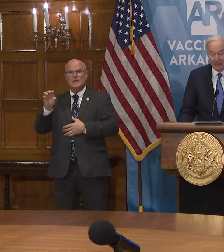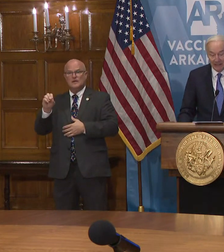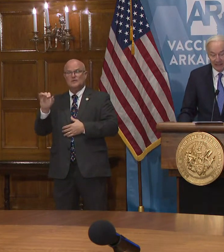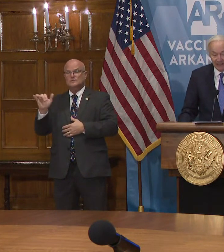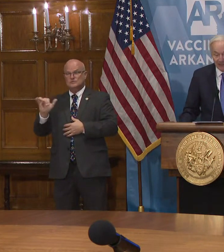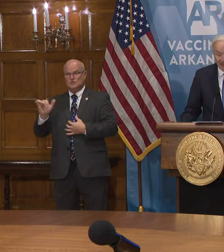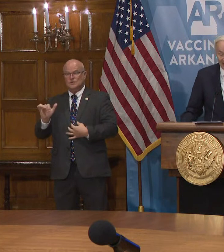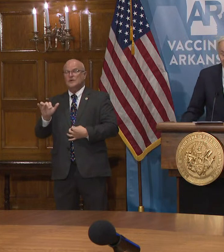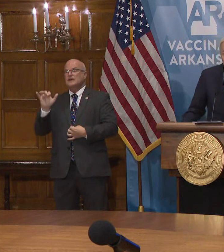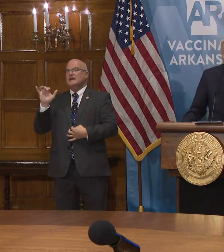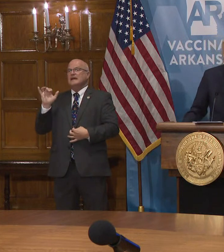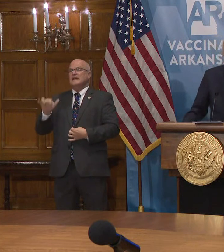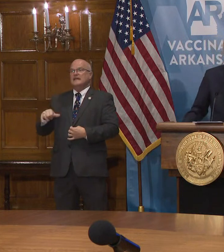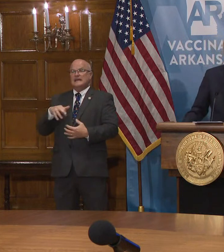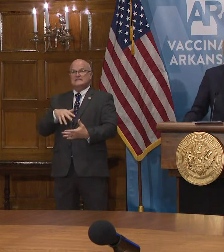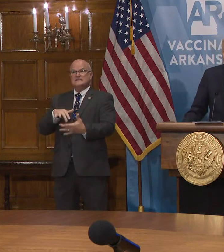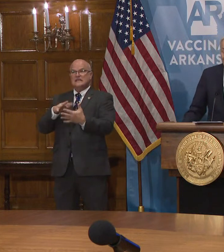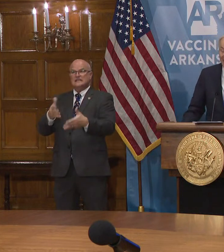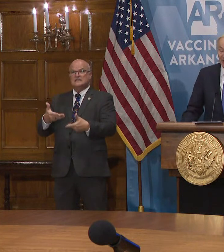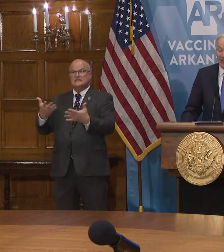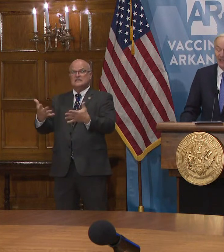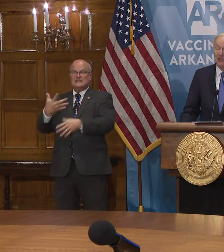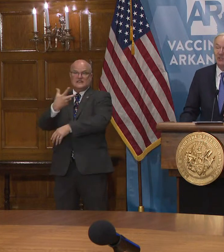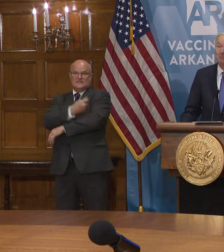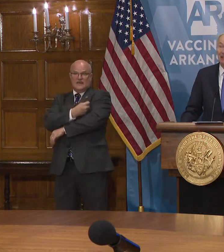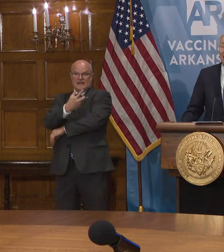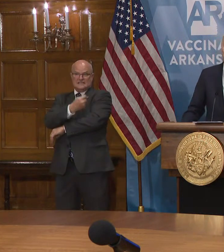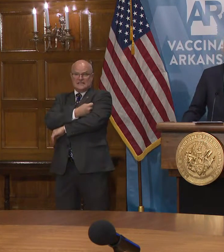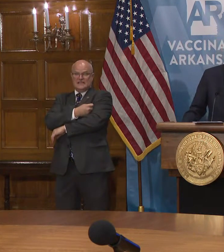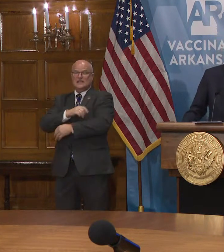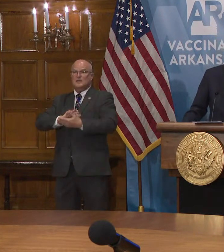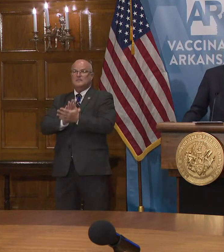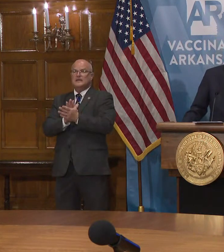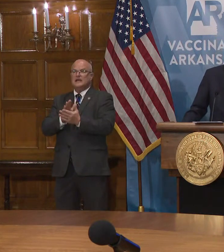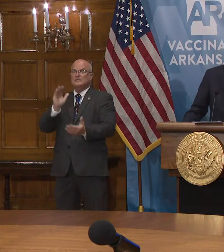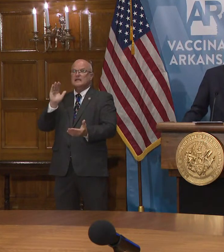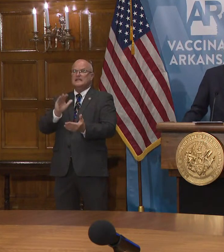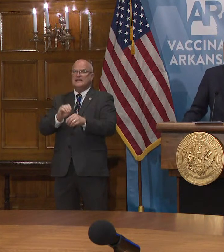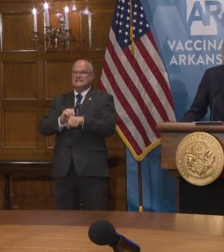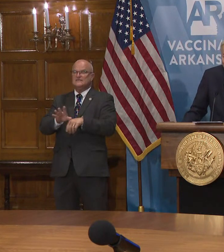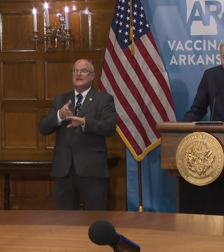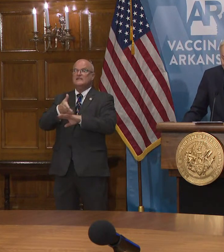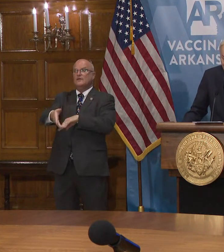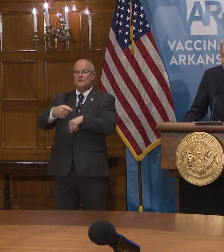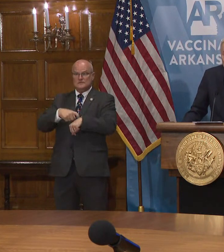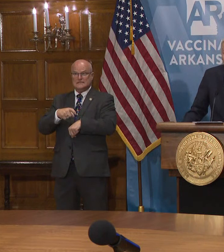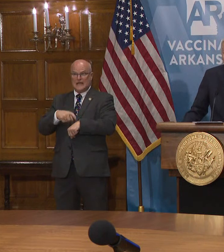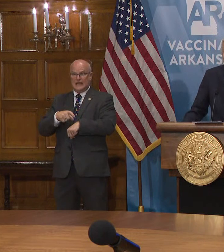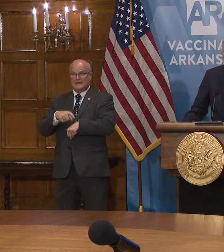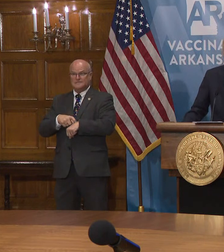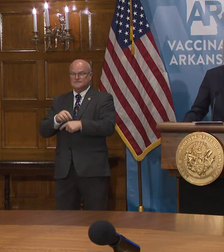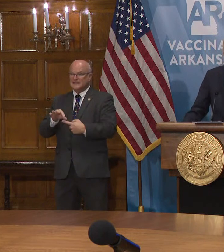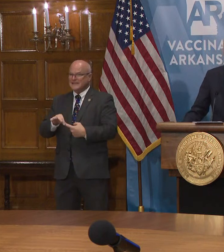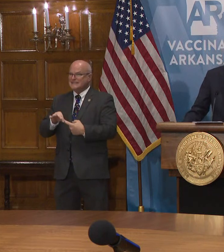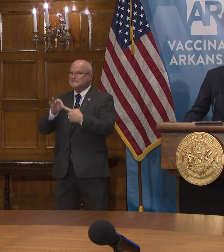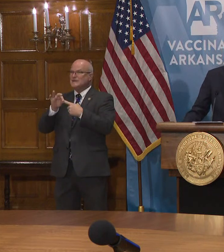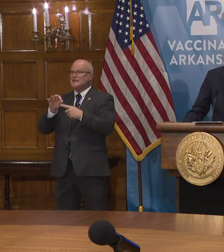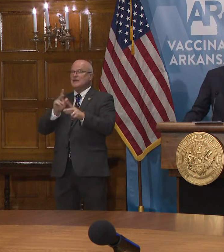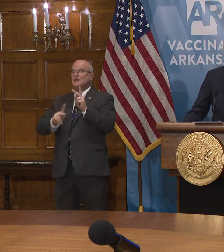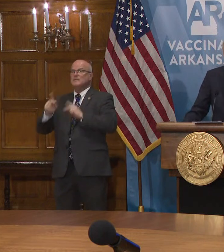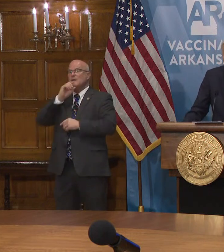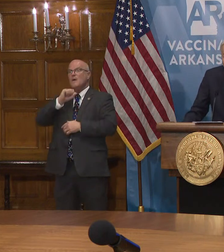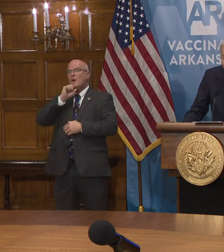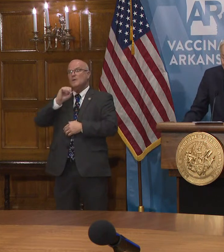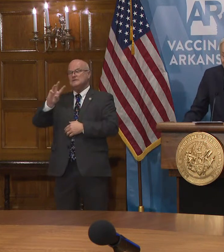well, is that studies suggest that vaccinations become less effective over time, especially in people